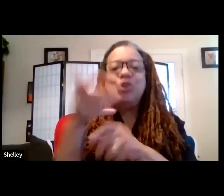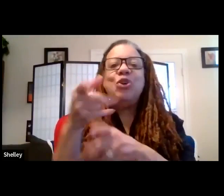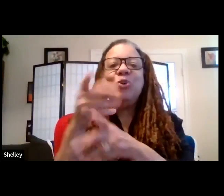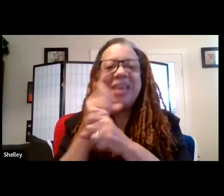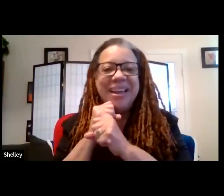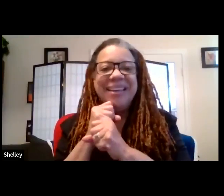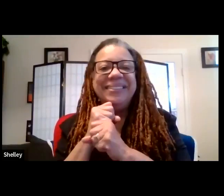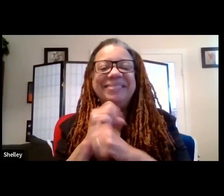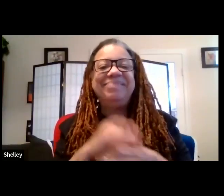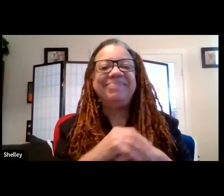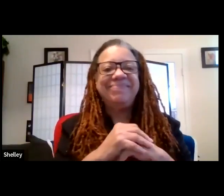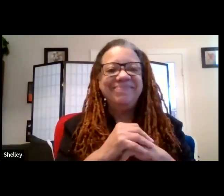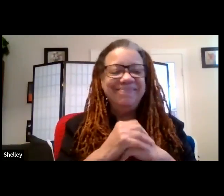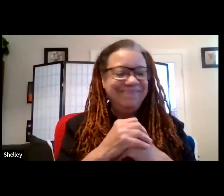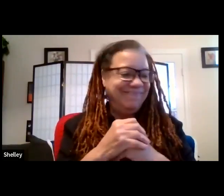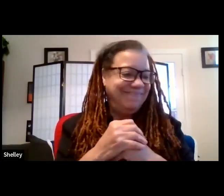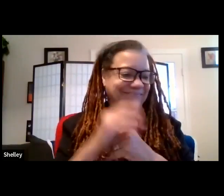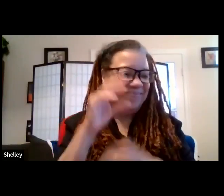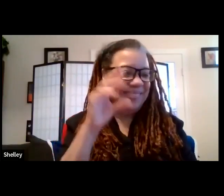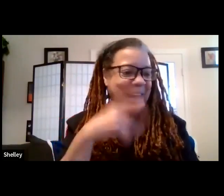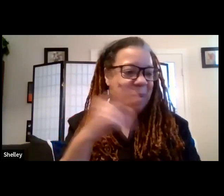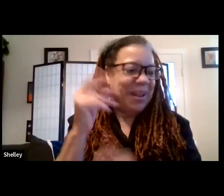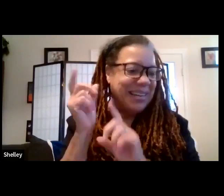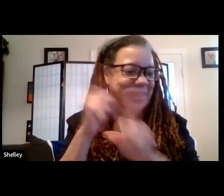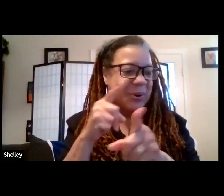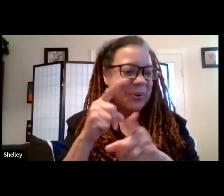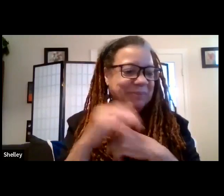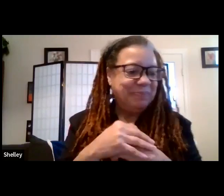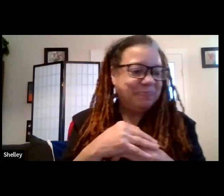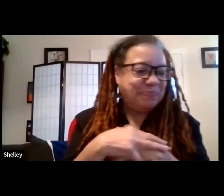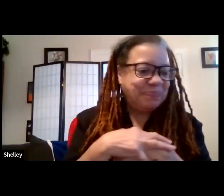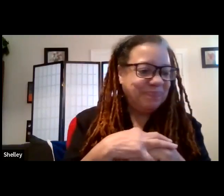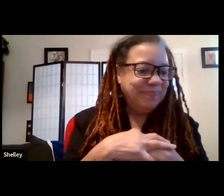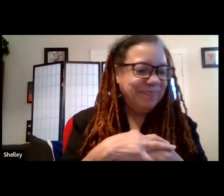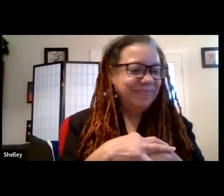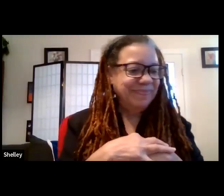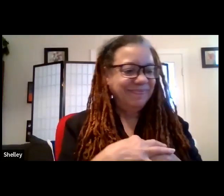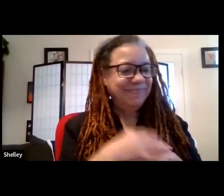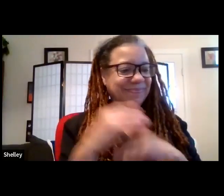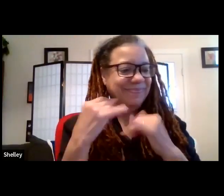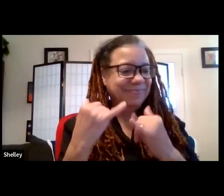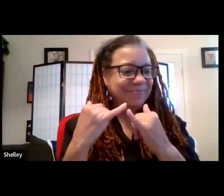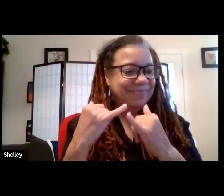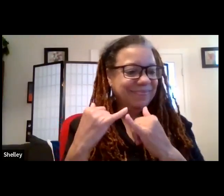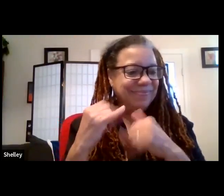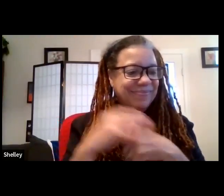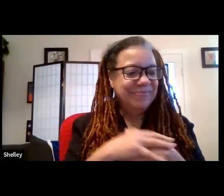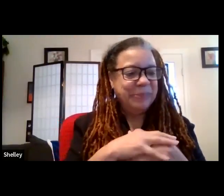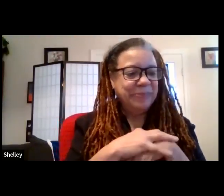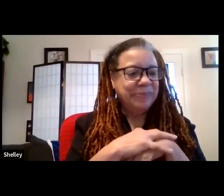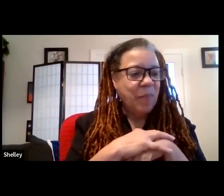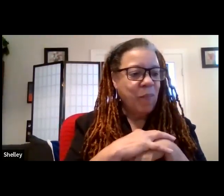Okay. Okay. Because I would like to attend that. Okay. The other